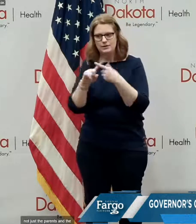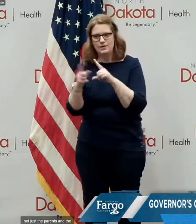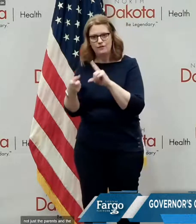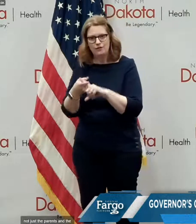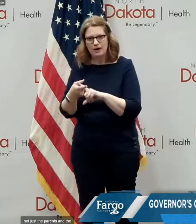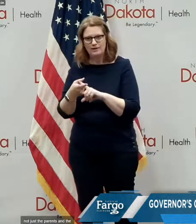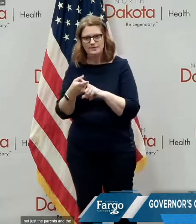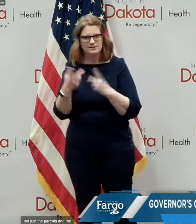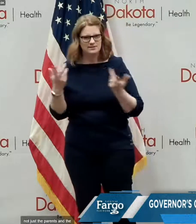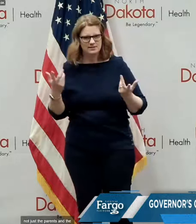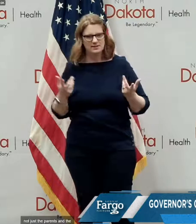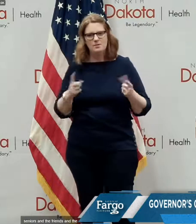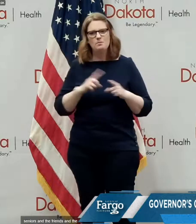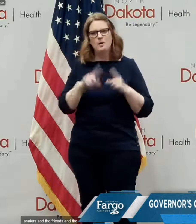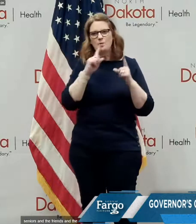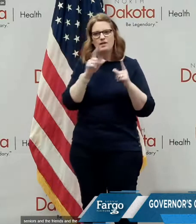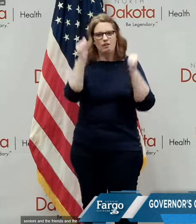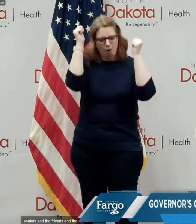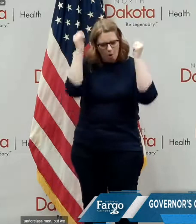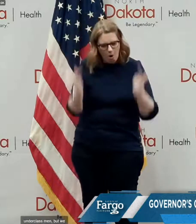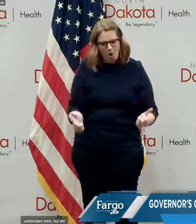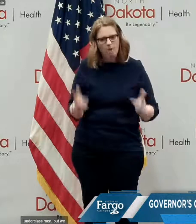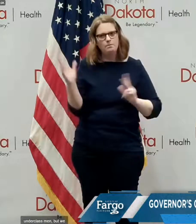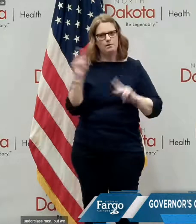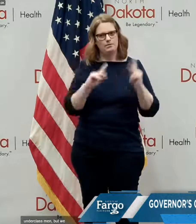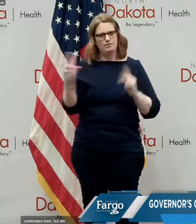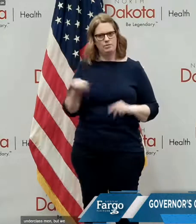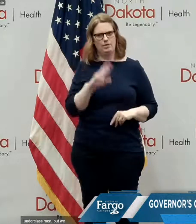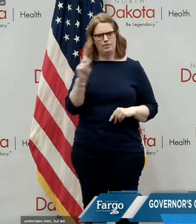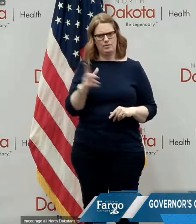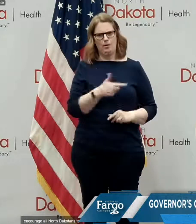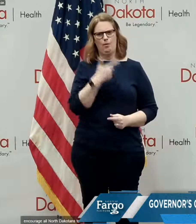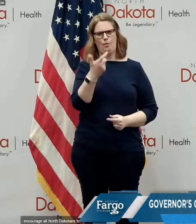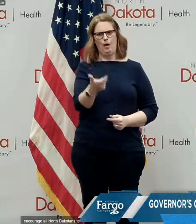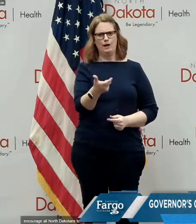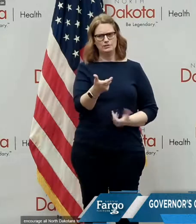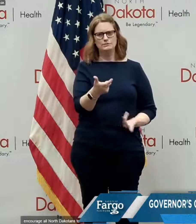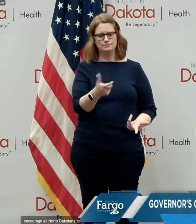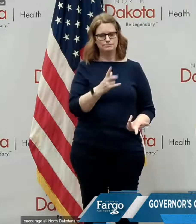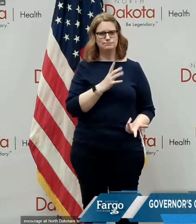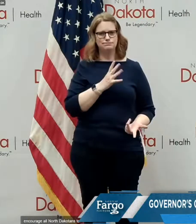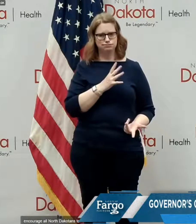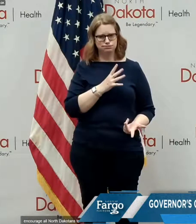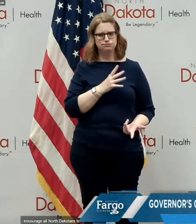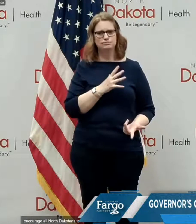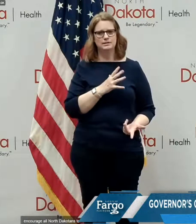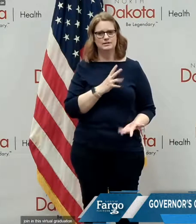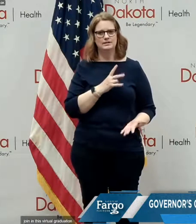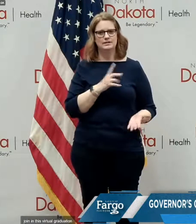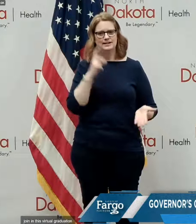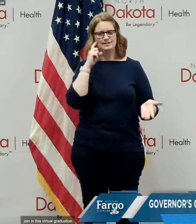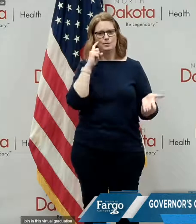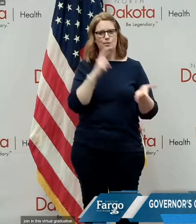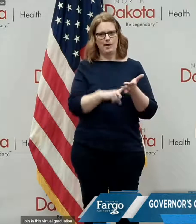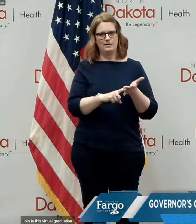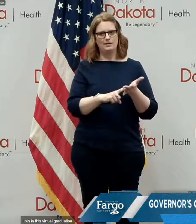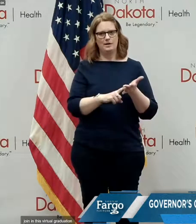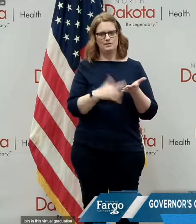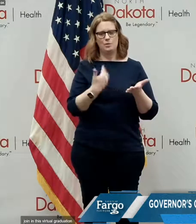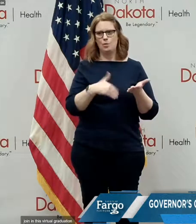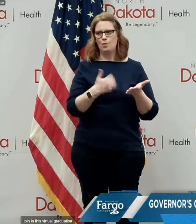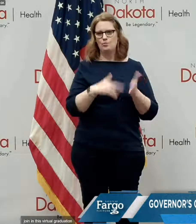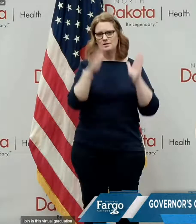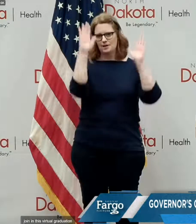the underclassmen, but we encourage all North Dakotans to join in this virtual graduation as we recognize this incredible